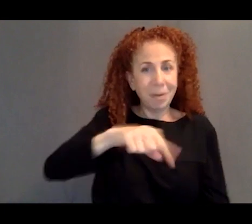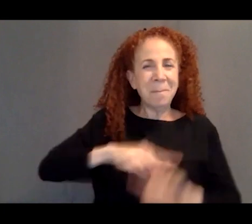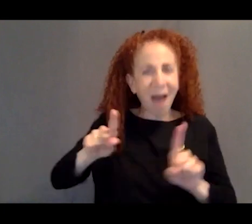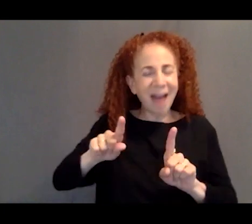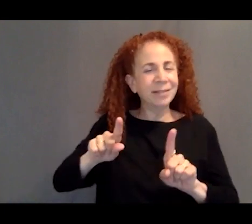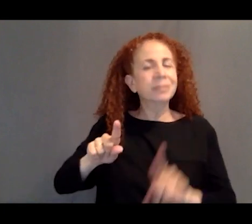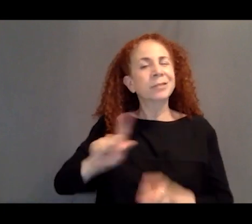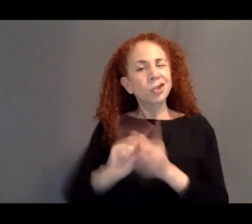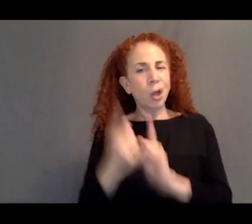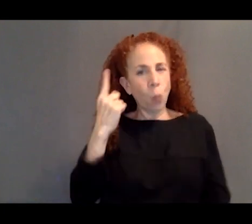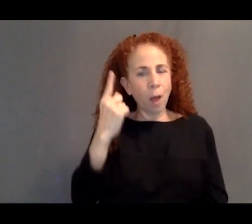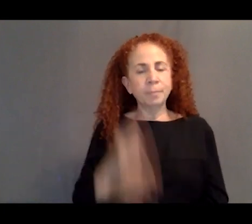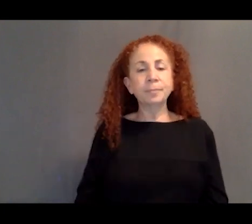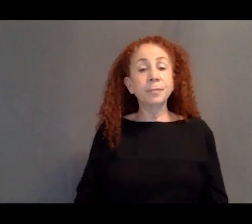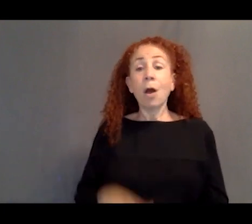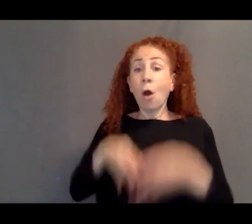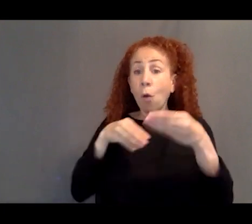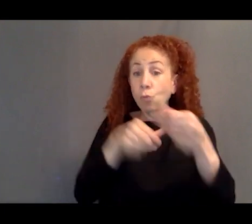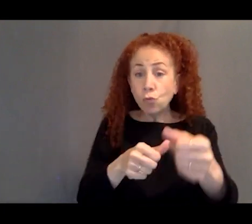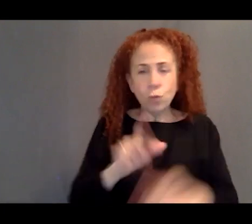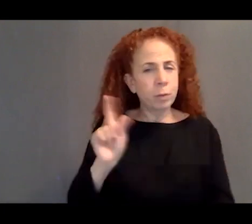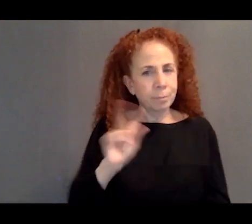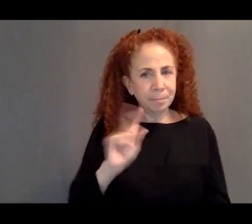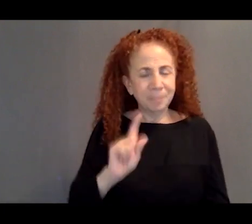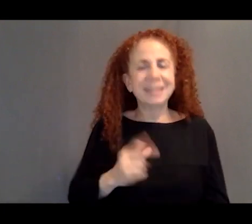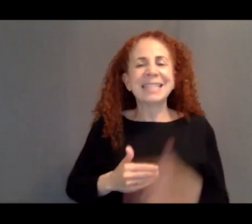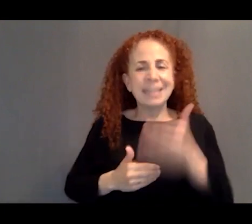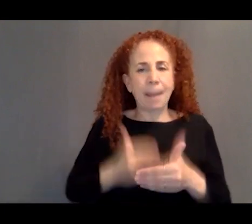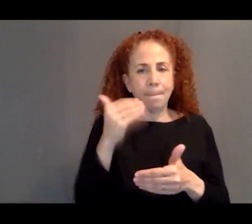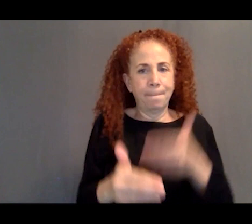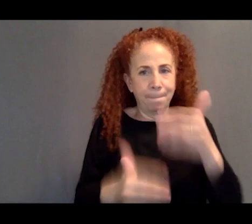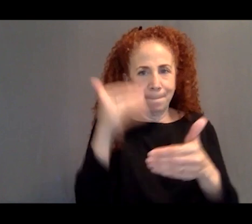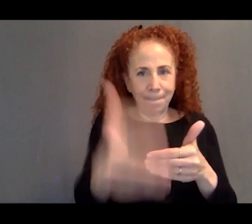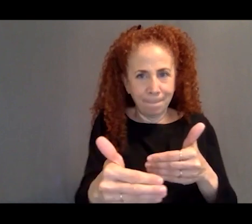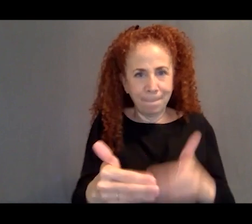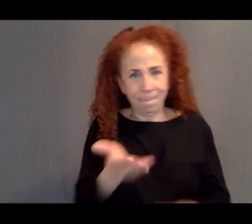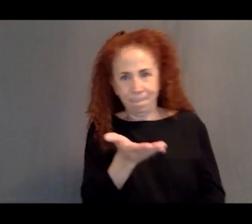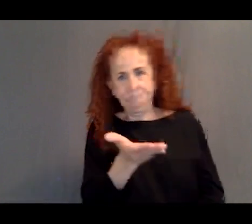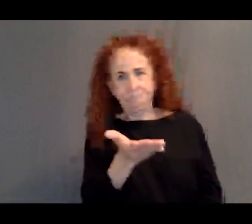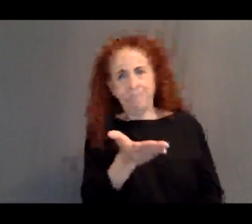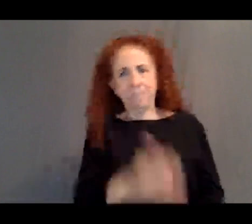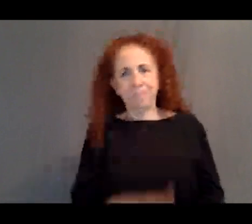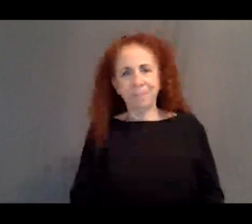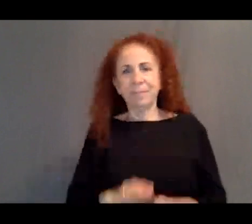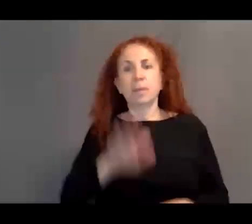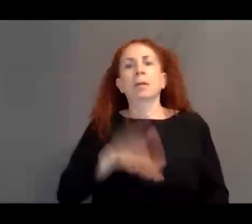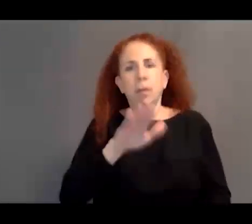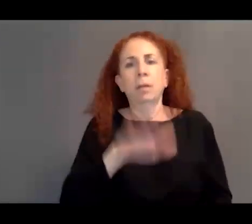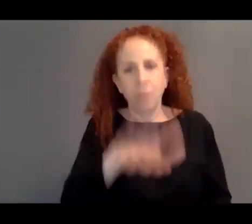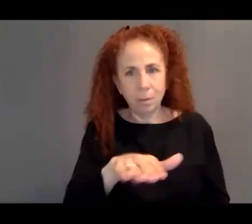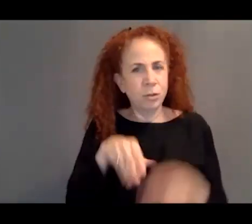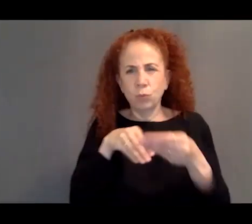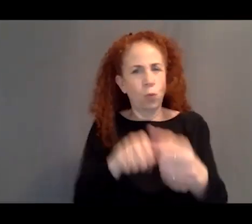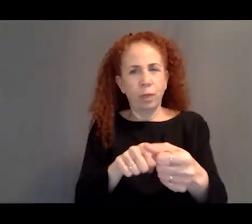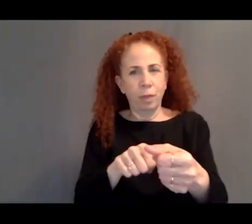that this process might happen in steps. So he referred to this process as bumpy